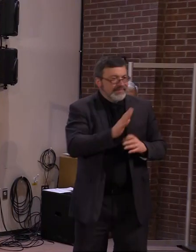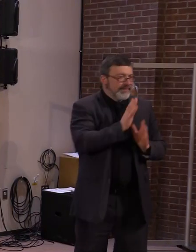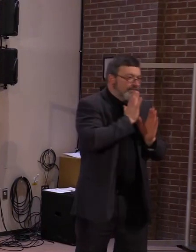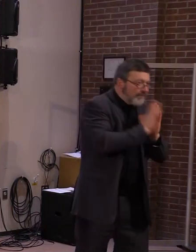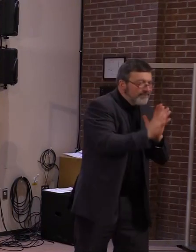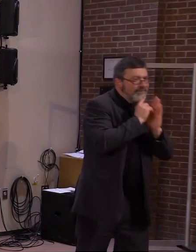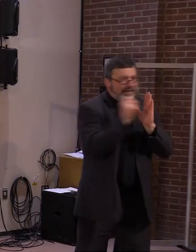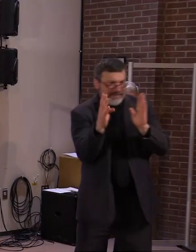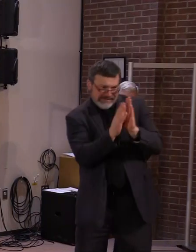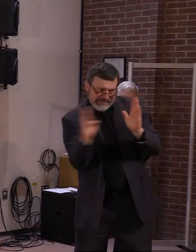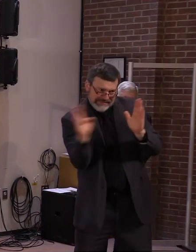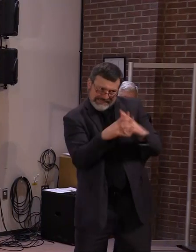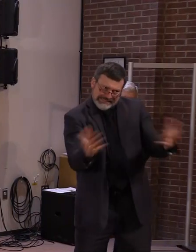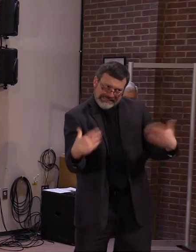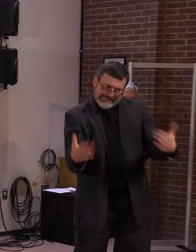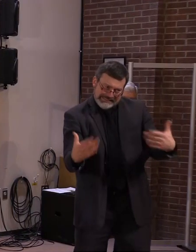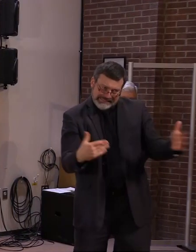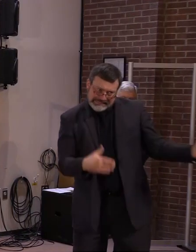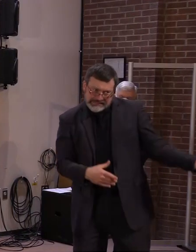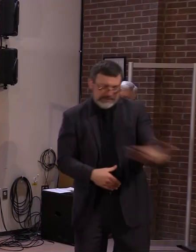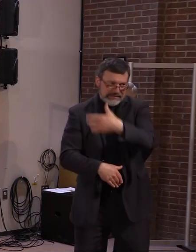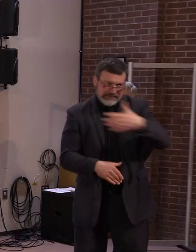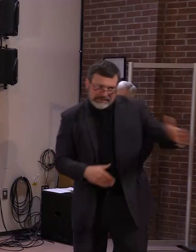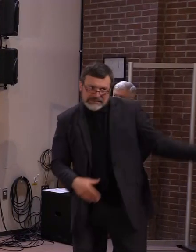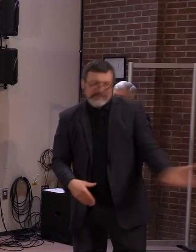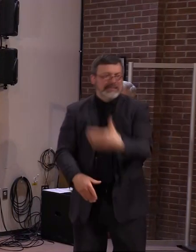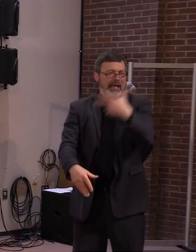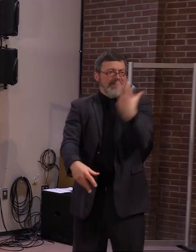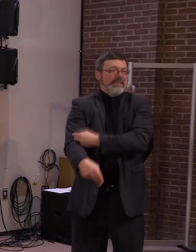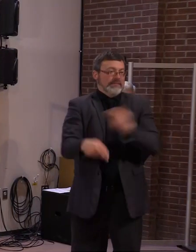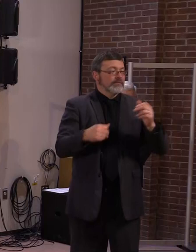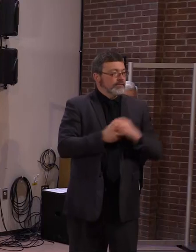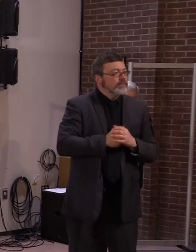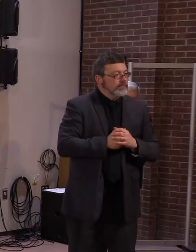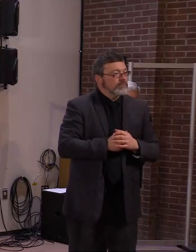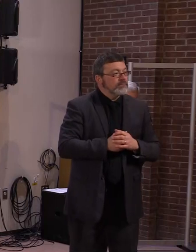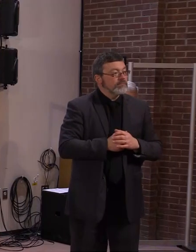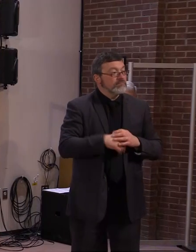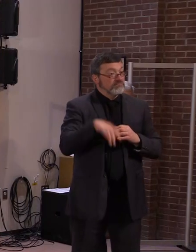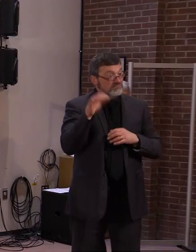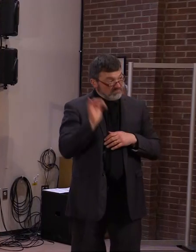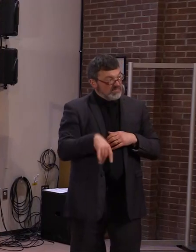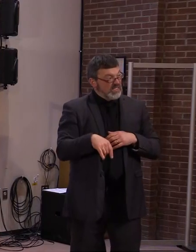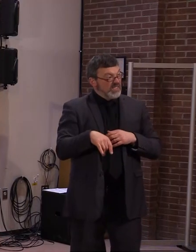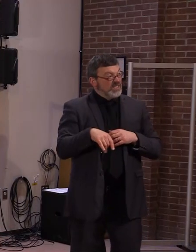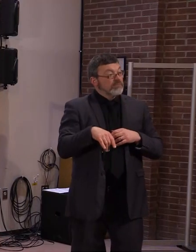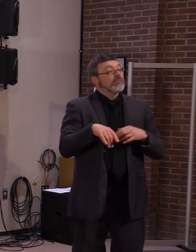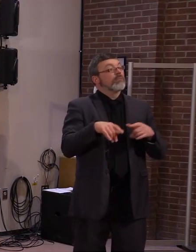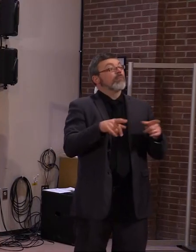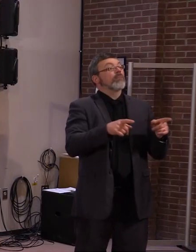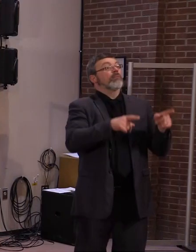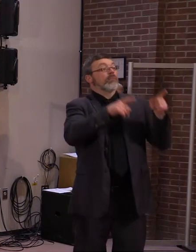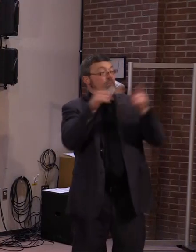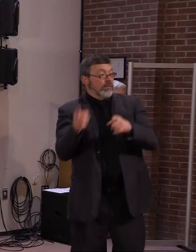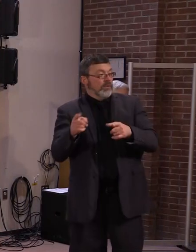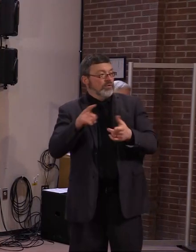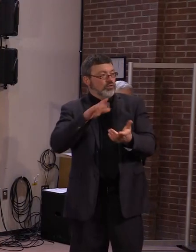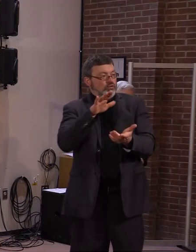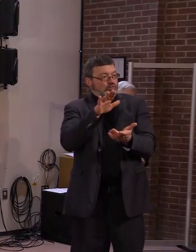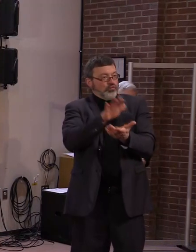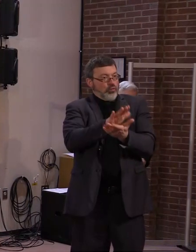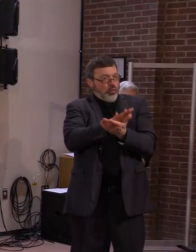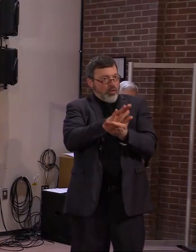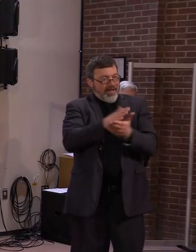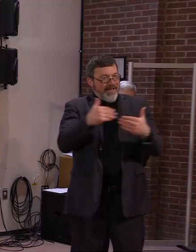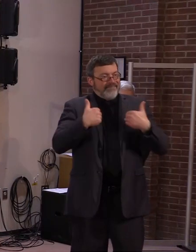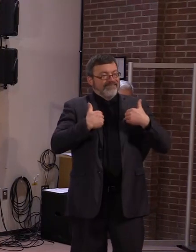vaccination in his report. In addition to vaccination, our schools have been making steady progress with implementing our response testing programs,